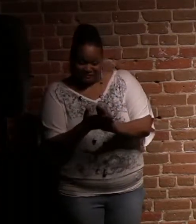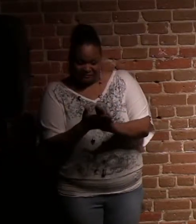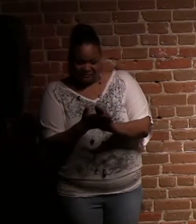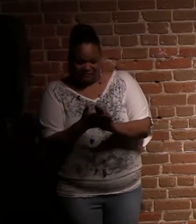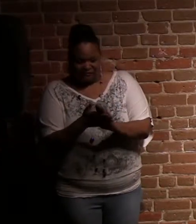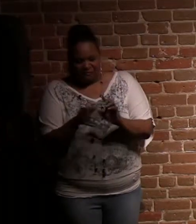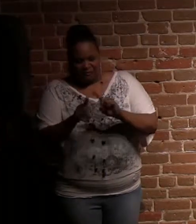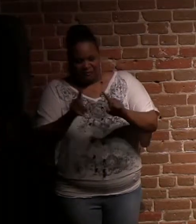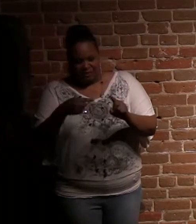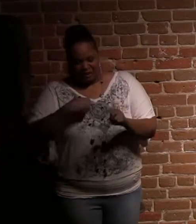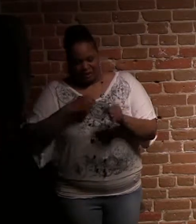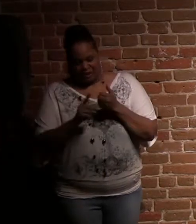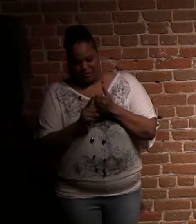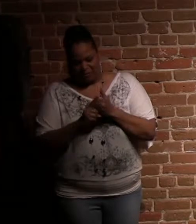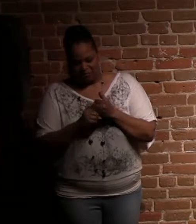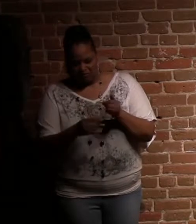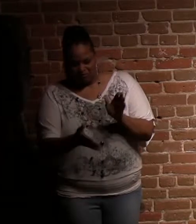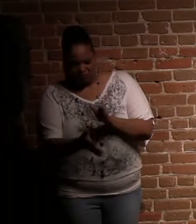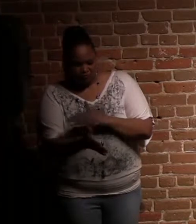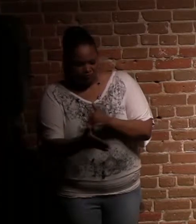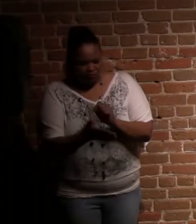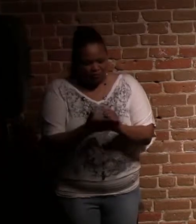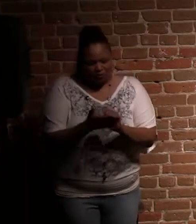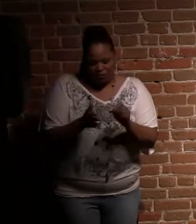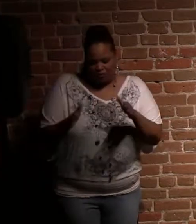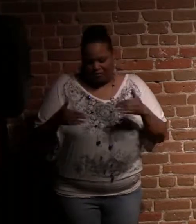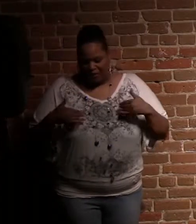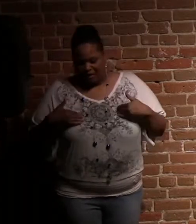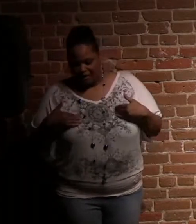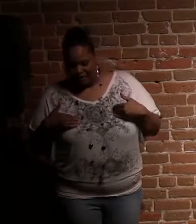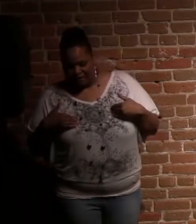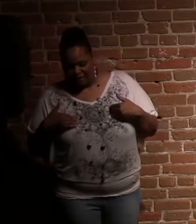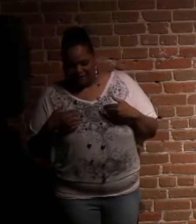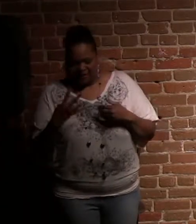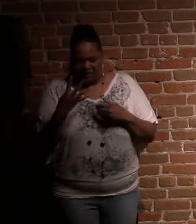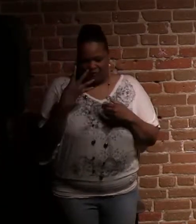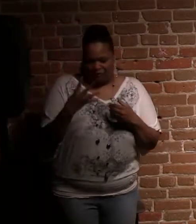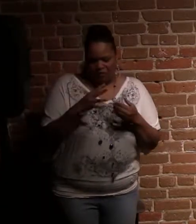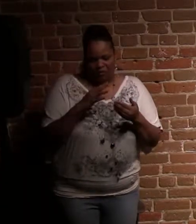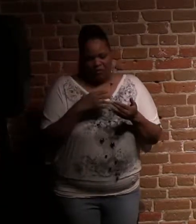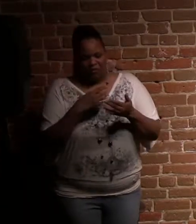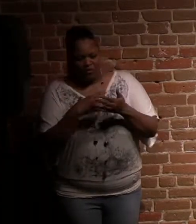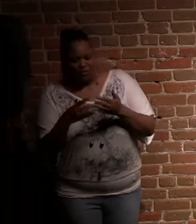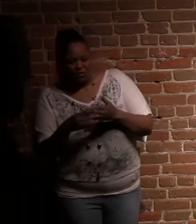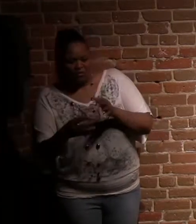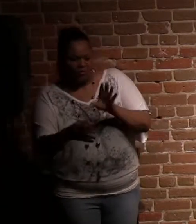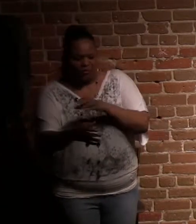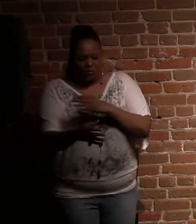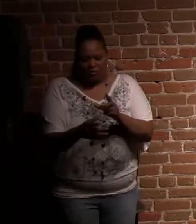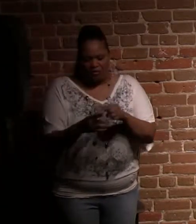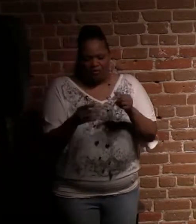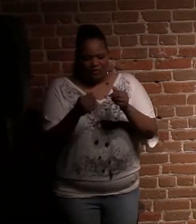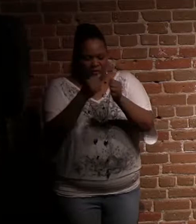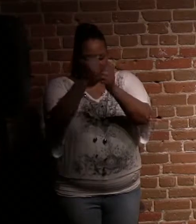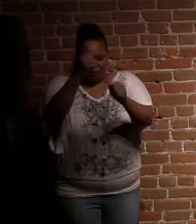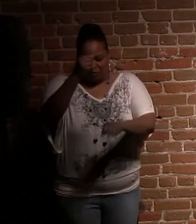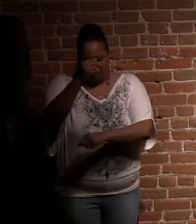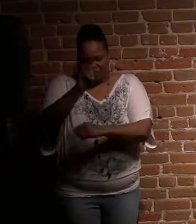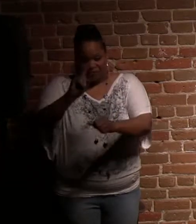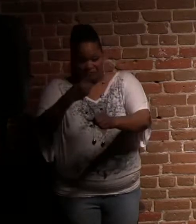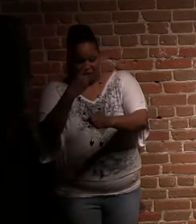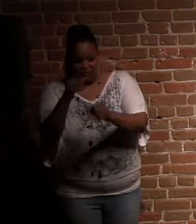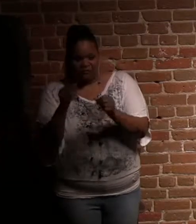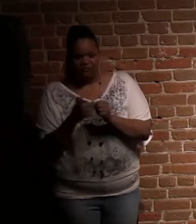songwriter. It has 4 verses, a refrain, and a bridge. So the